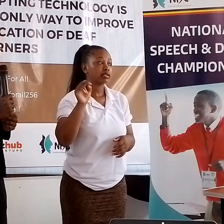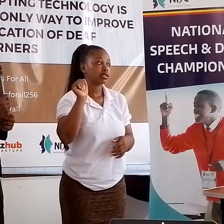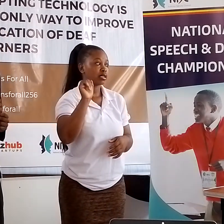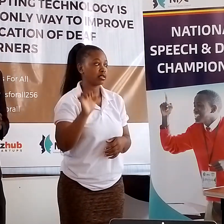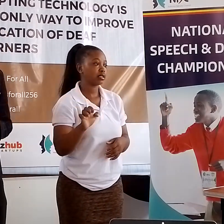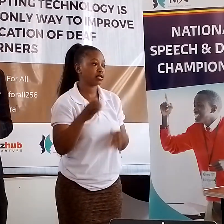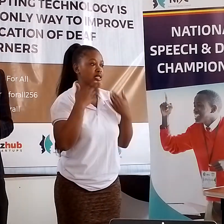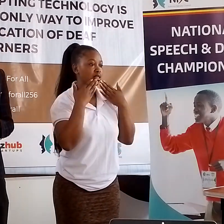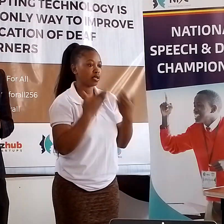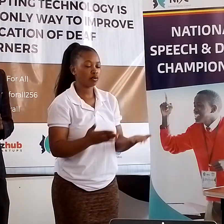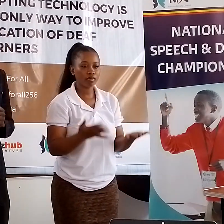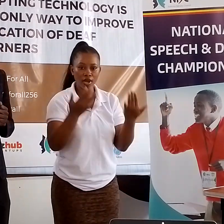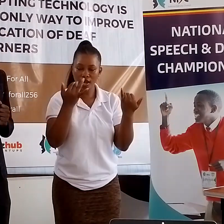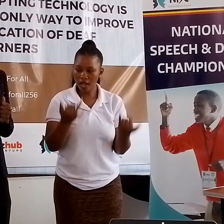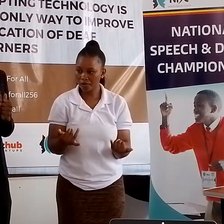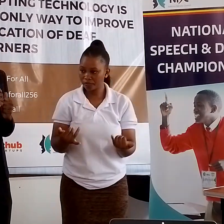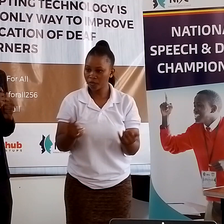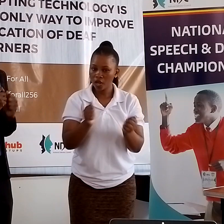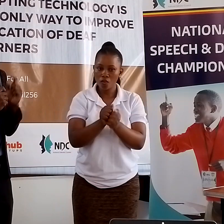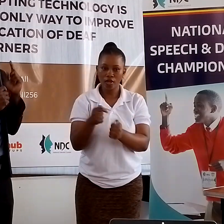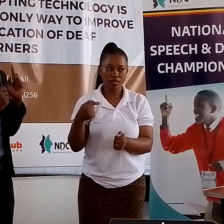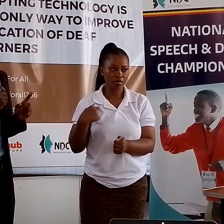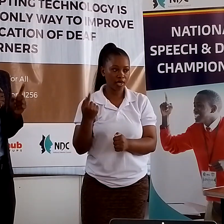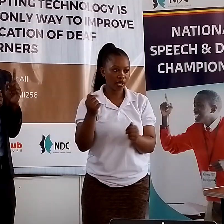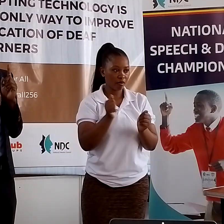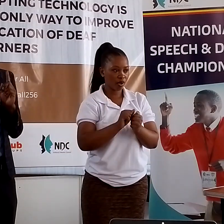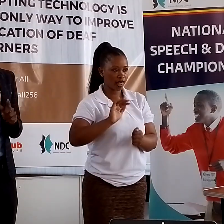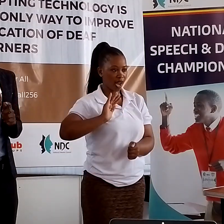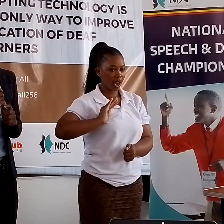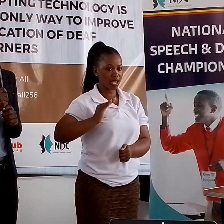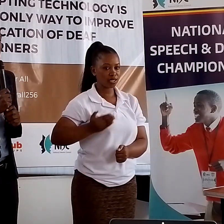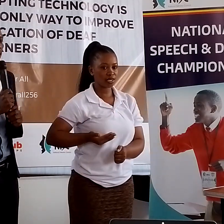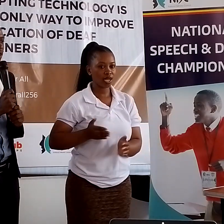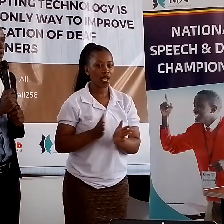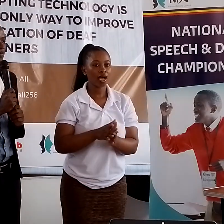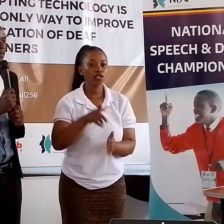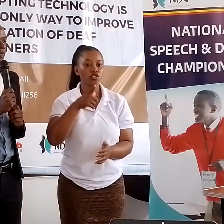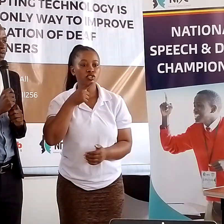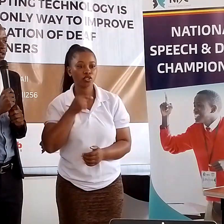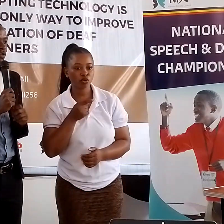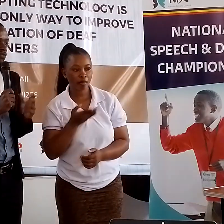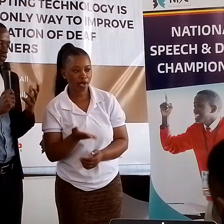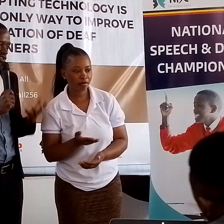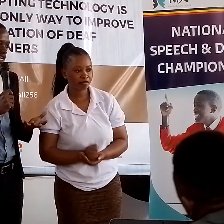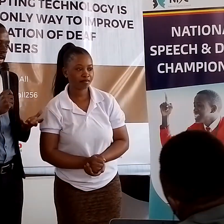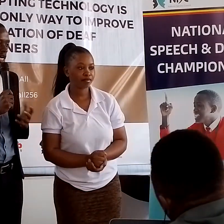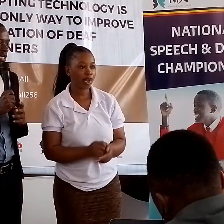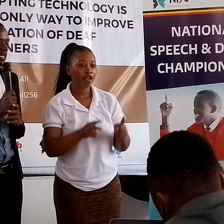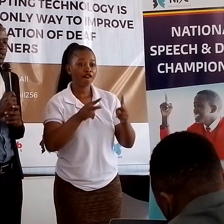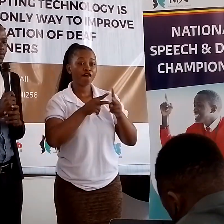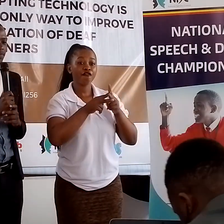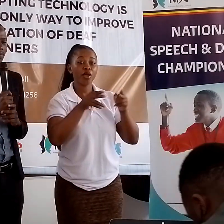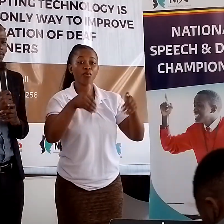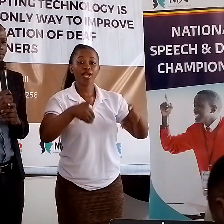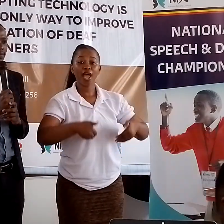you. Now, along with me, I've come with a lady and a gentleman, very